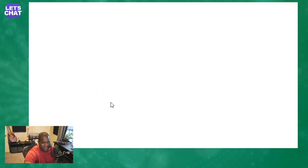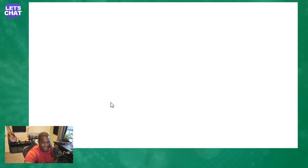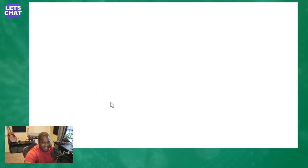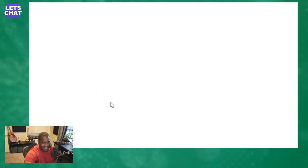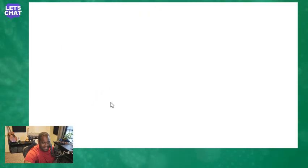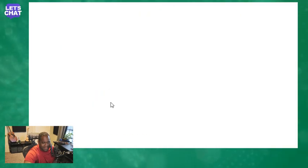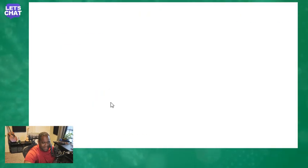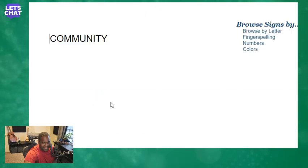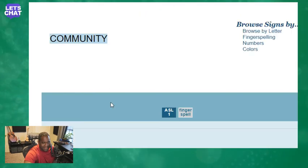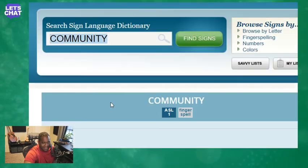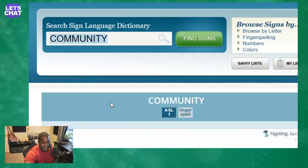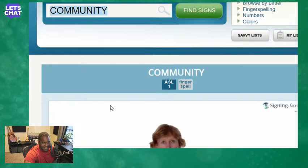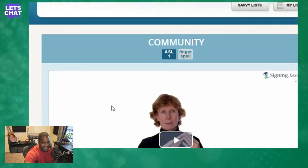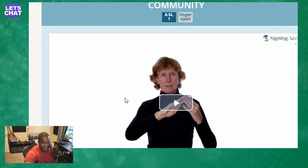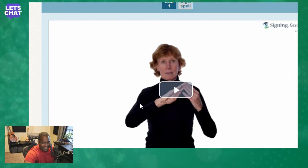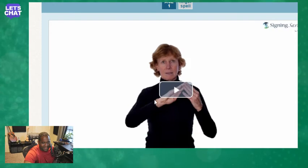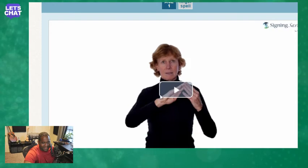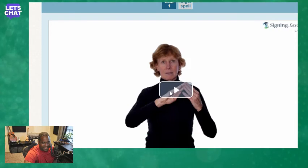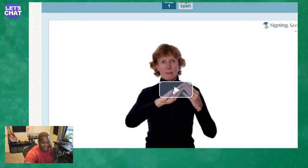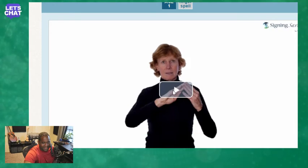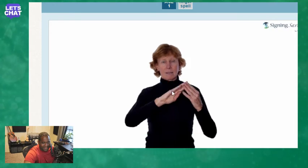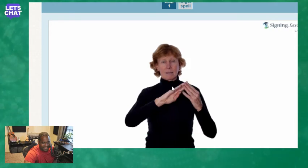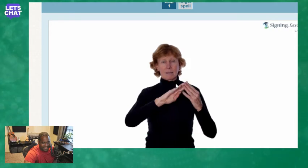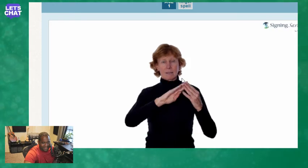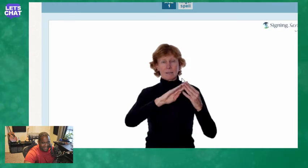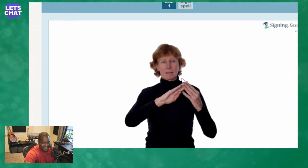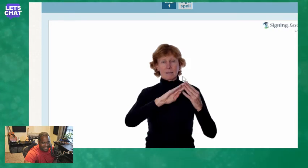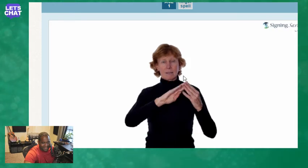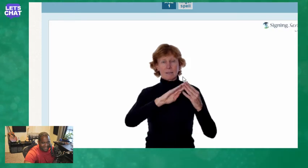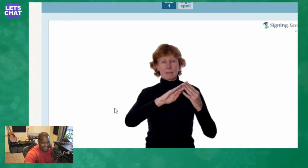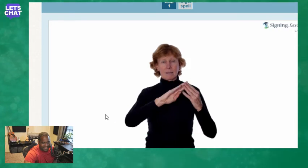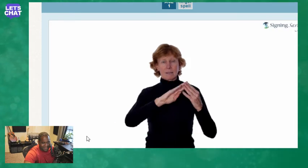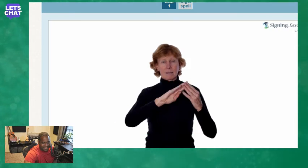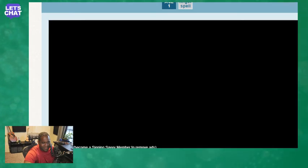I also like to double check sometimes. Huh.